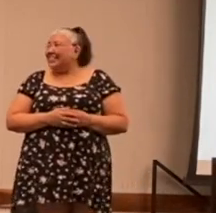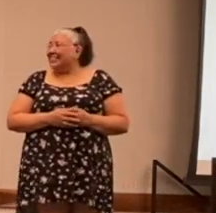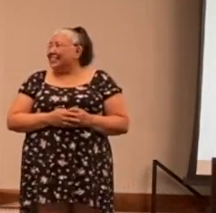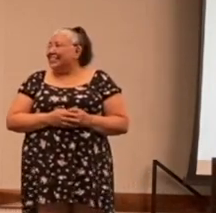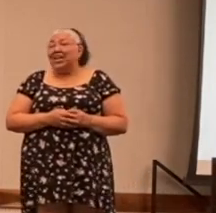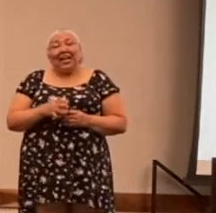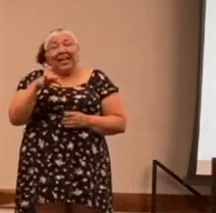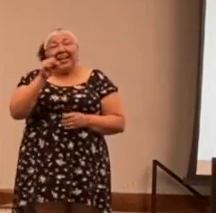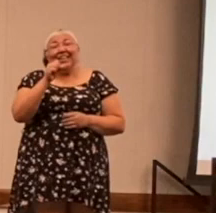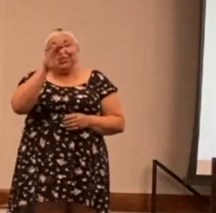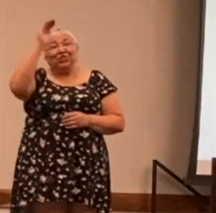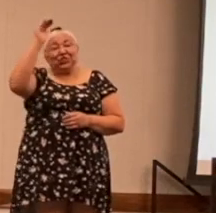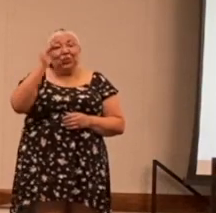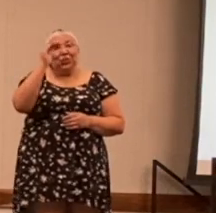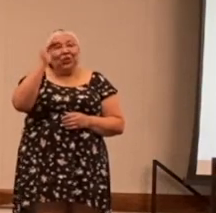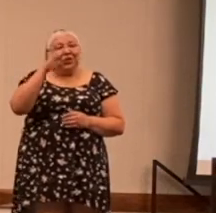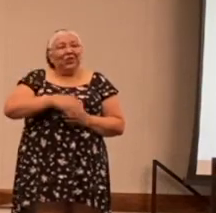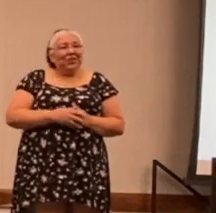Sure, he's shorter than me.